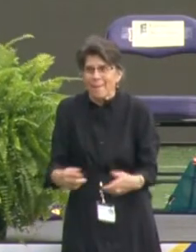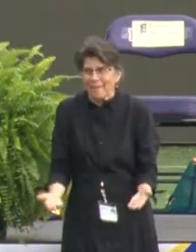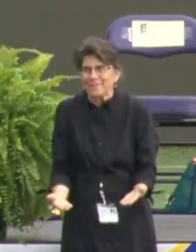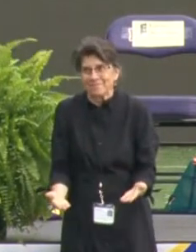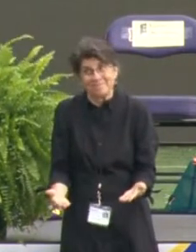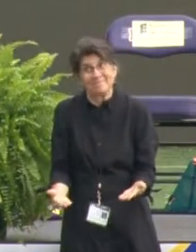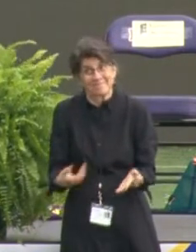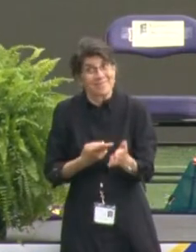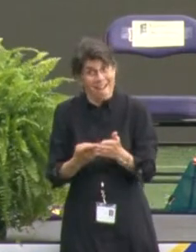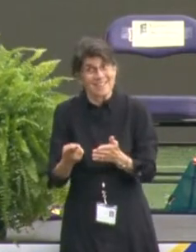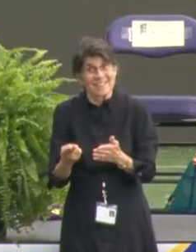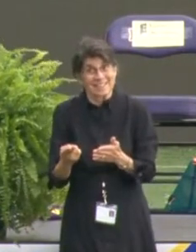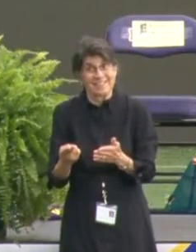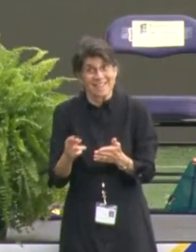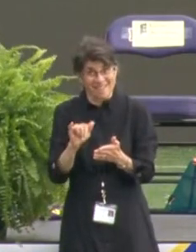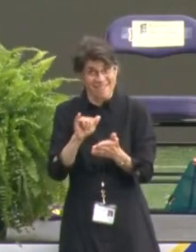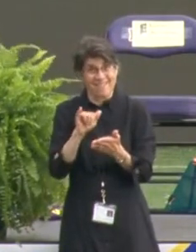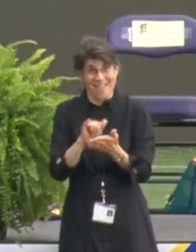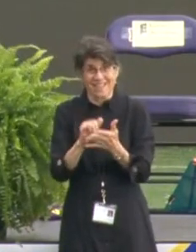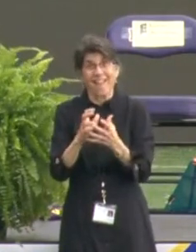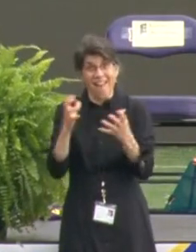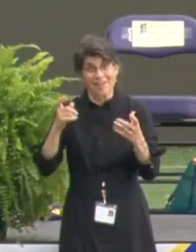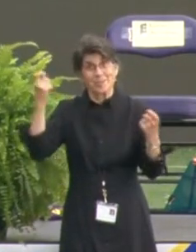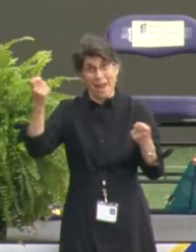Honestly, that is enough to celebrate in itself.